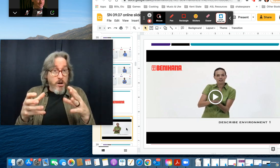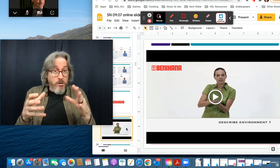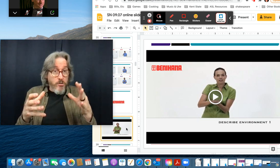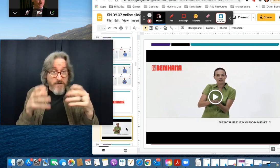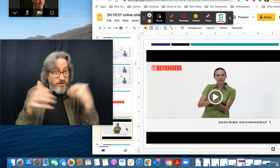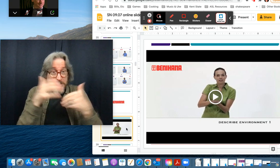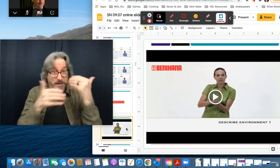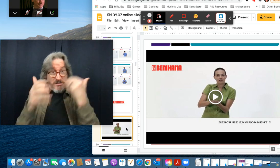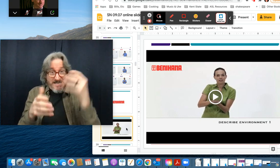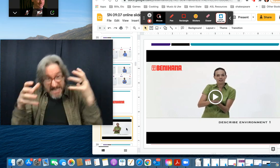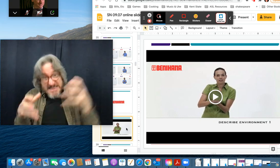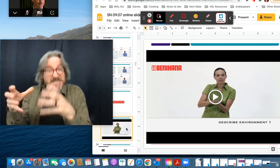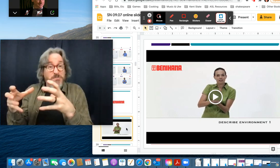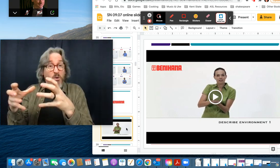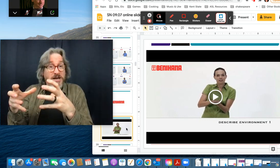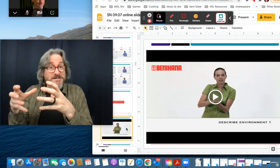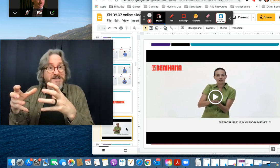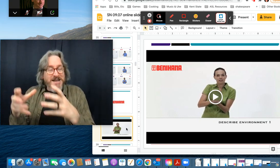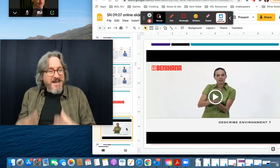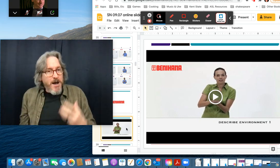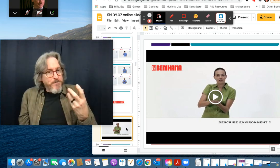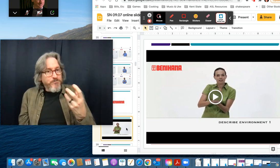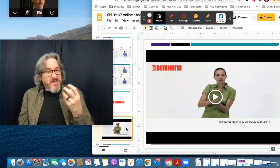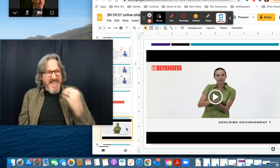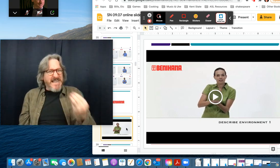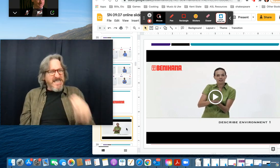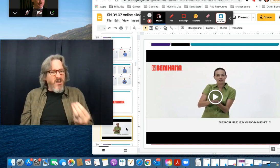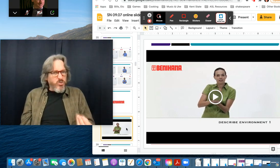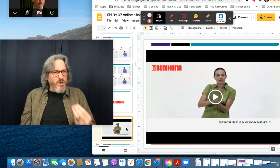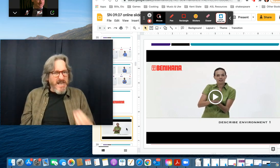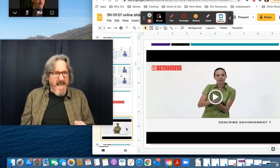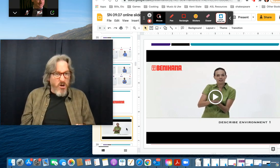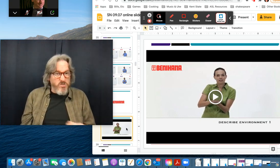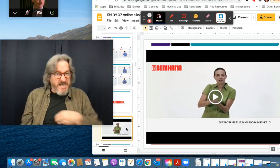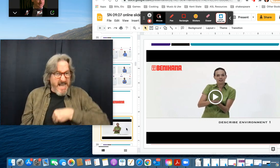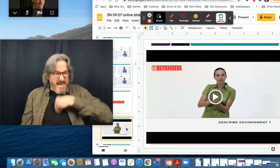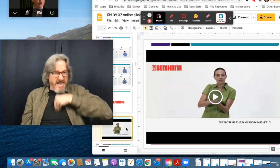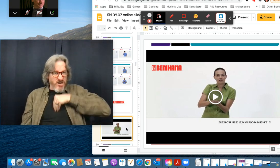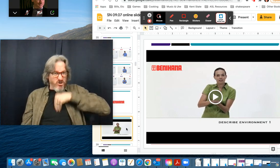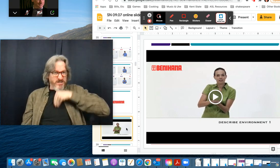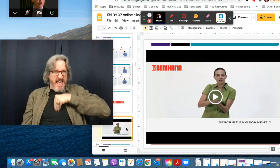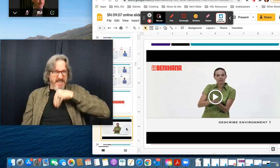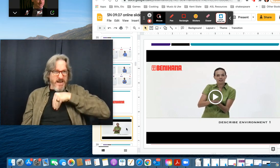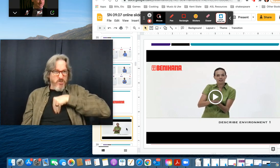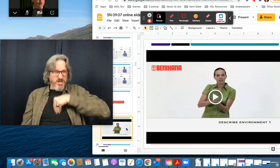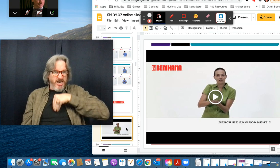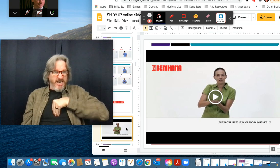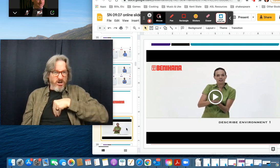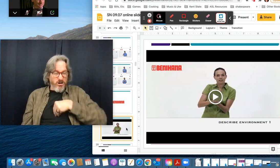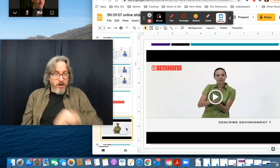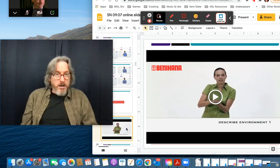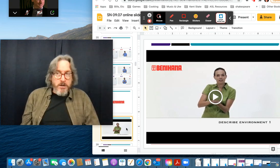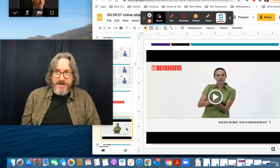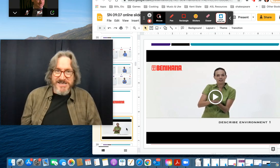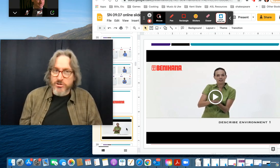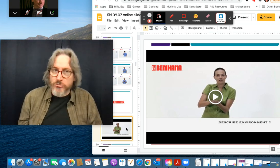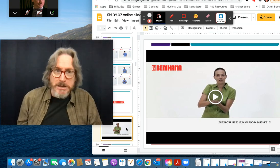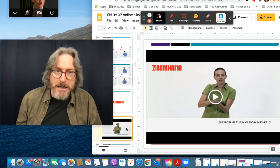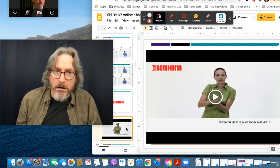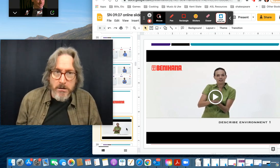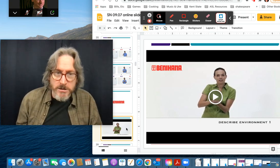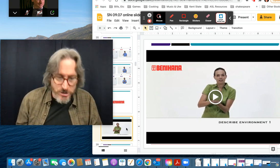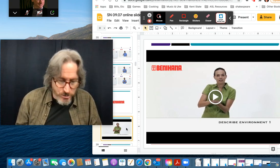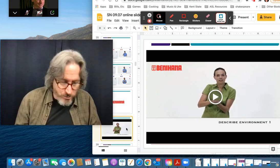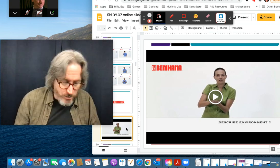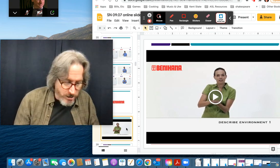know, everything builds to this point. That stuff really helps get that language in here, because it's